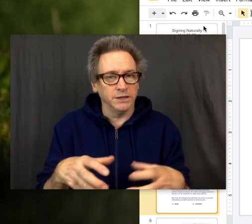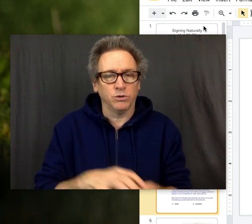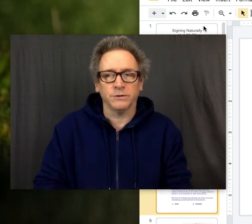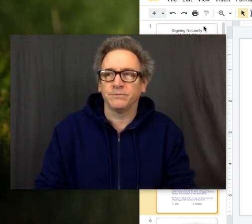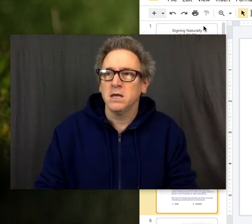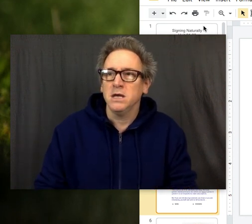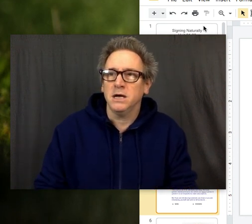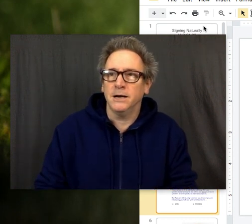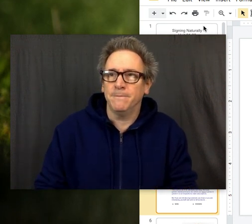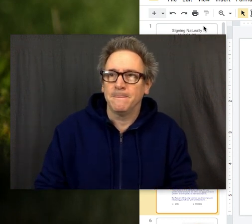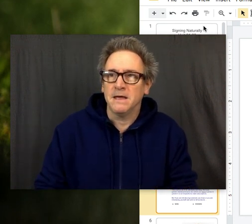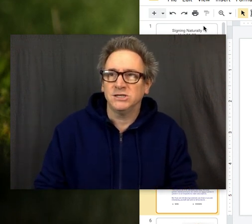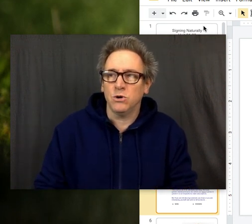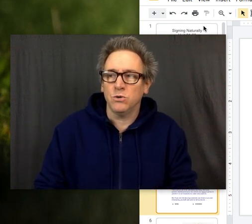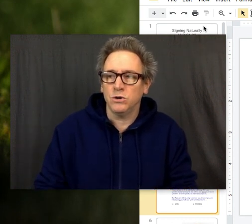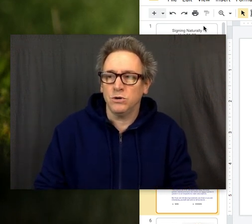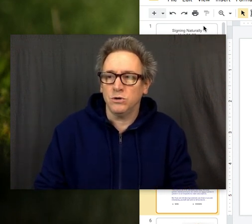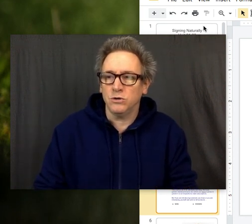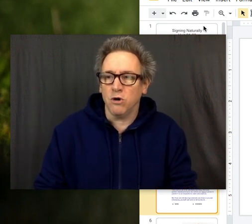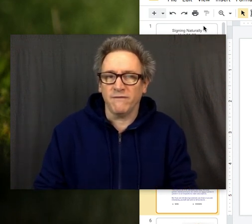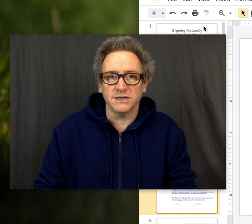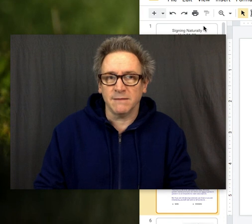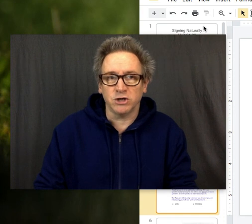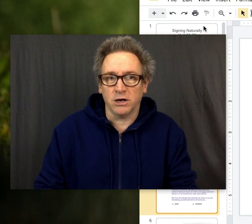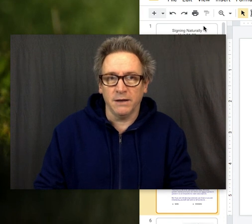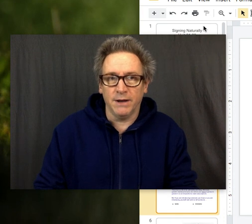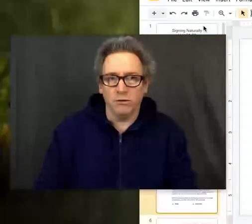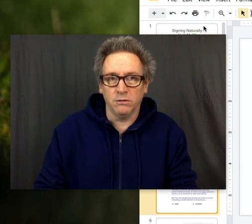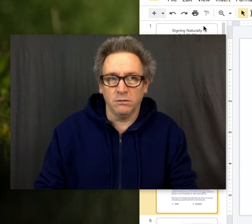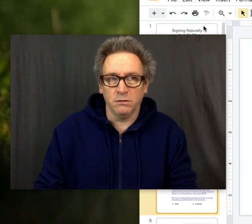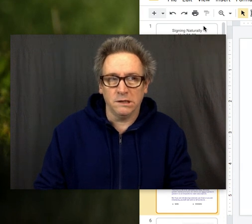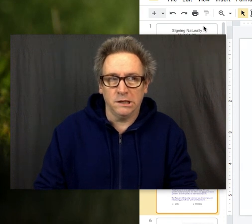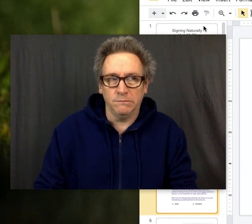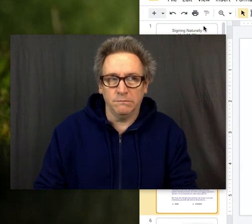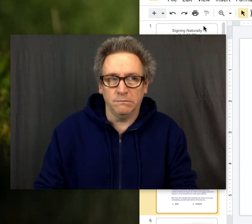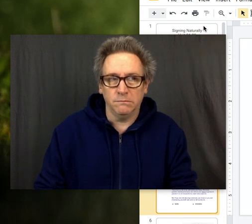really important. So oftentimes talking about